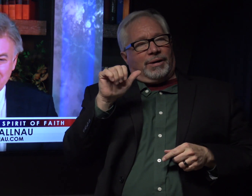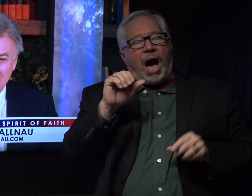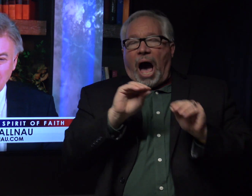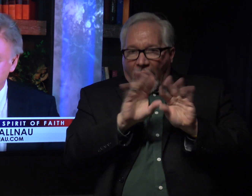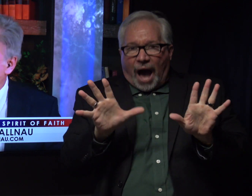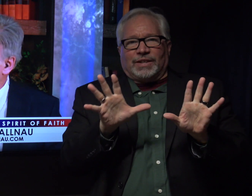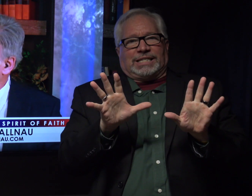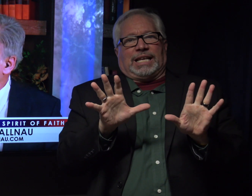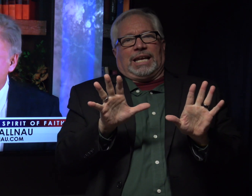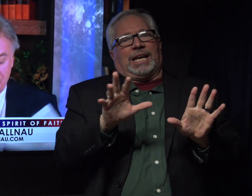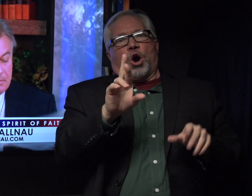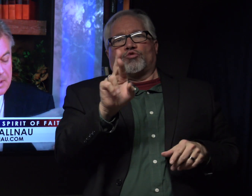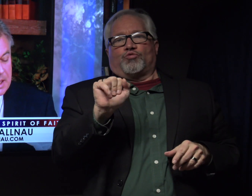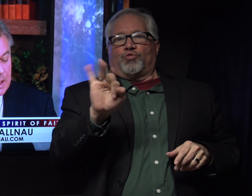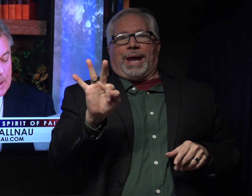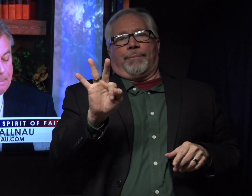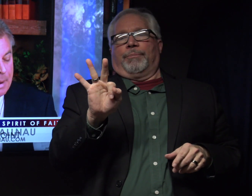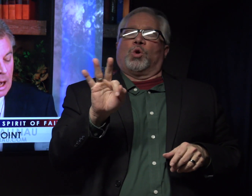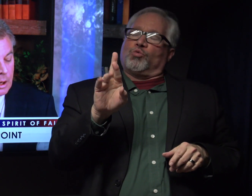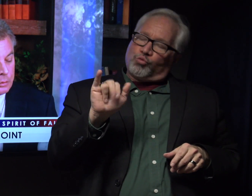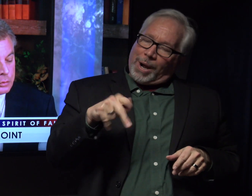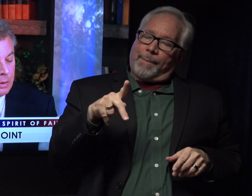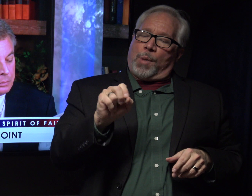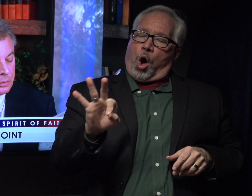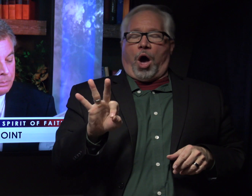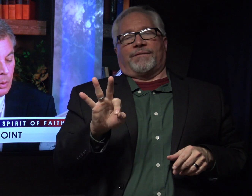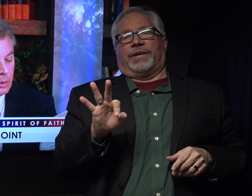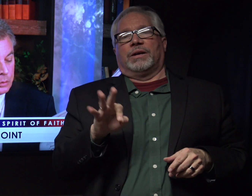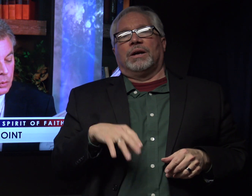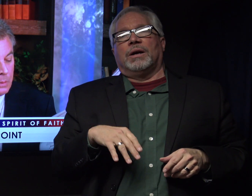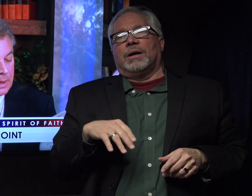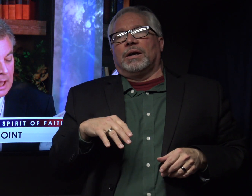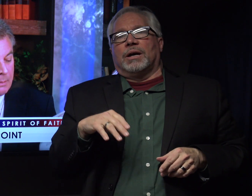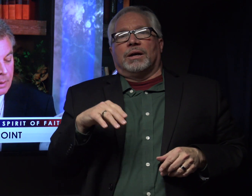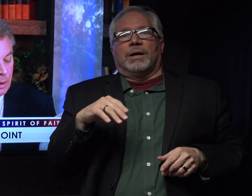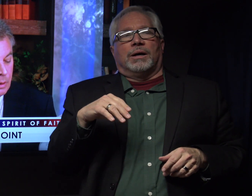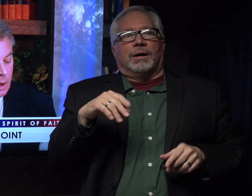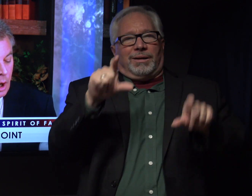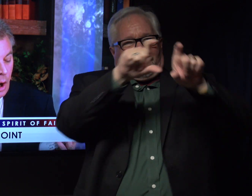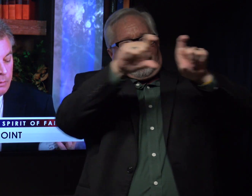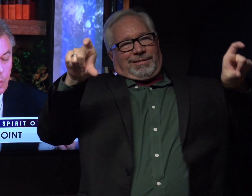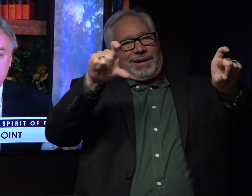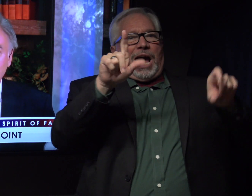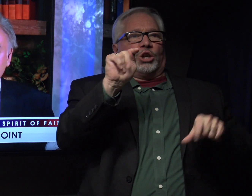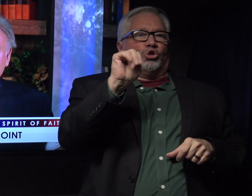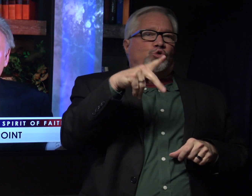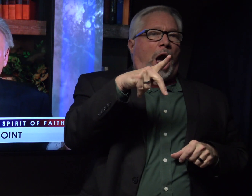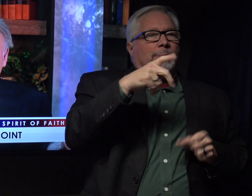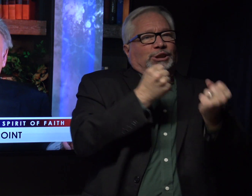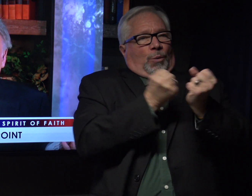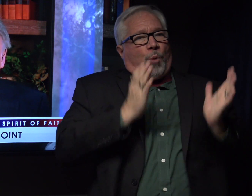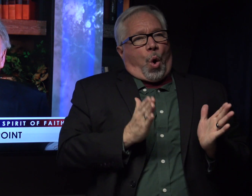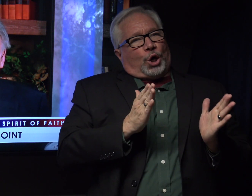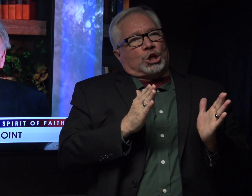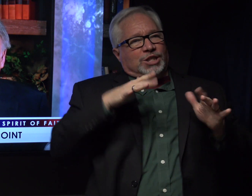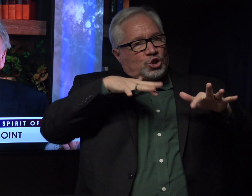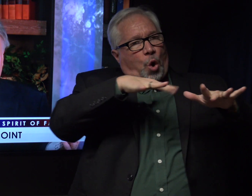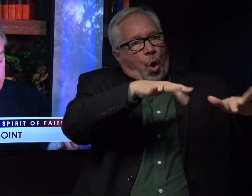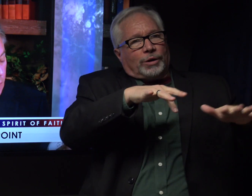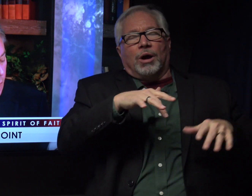titles here drive me bonkers. Trump supporters stormed the Capitol, overwhelmed. There was no police there. It was 4 guys, and that's